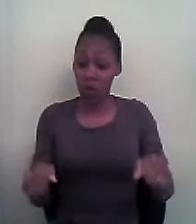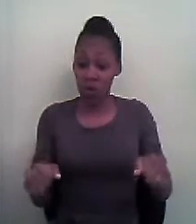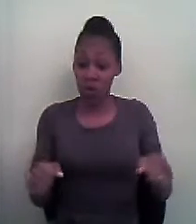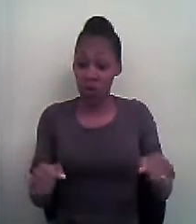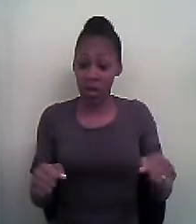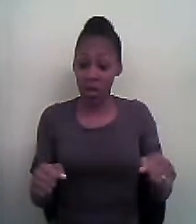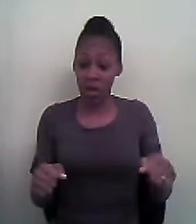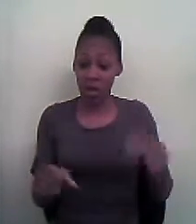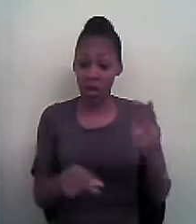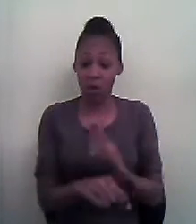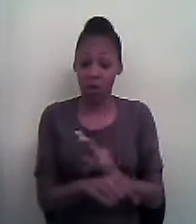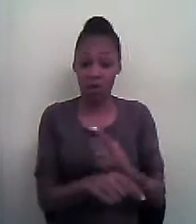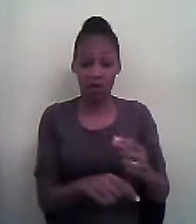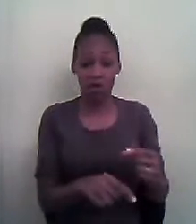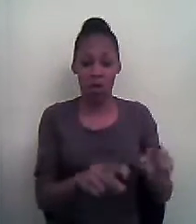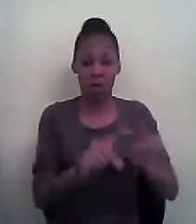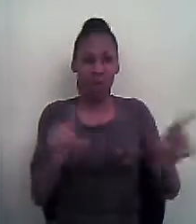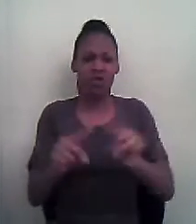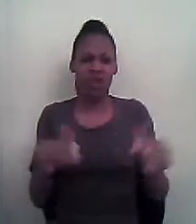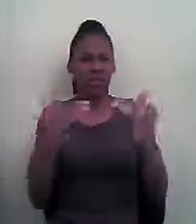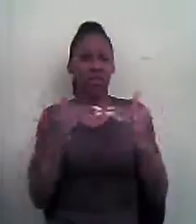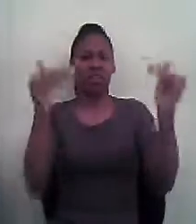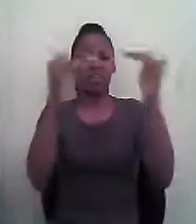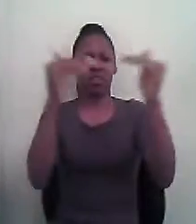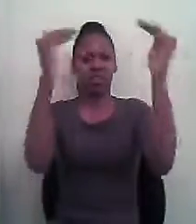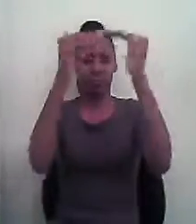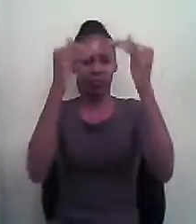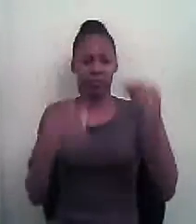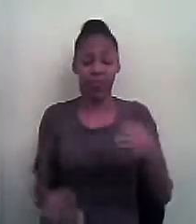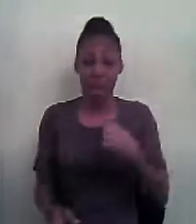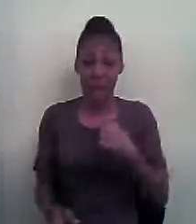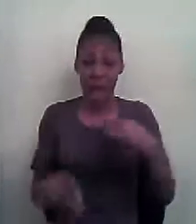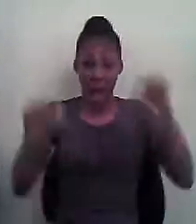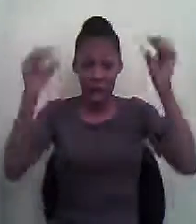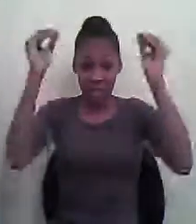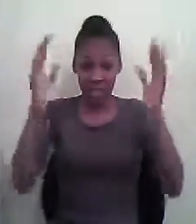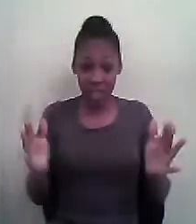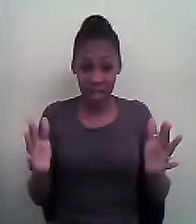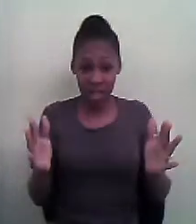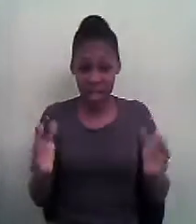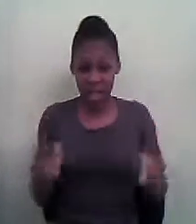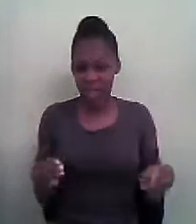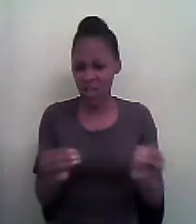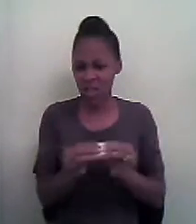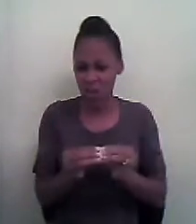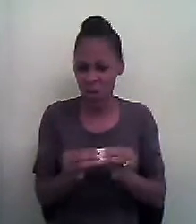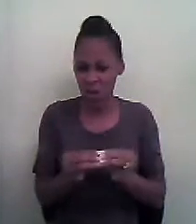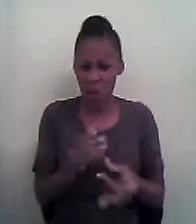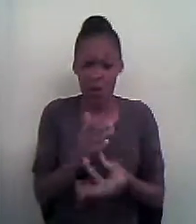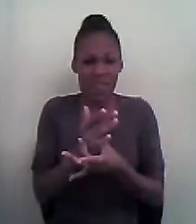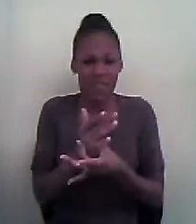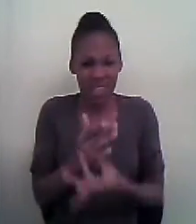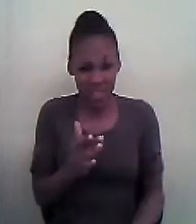I teach a class that is more of a skills-based class, and it's for freshman students in college, and it's a